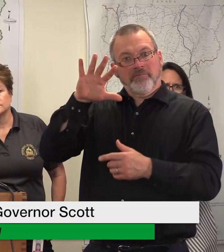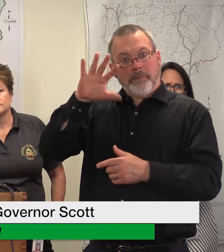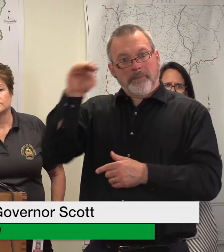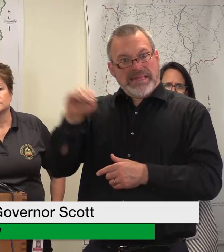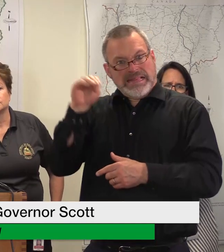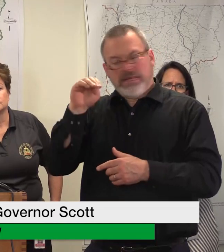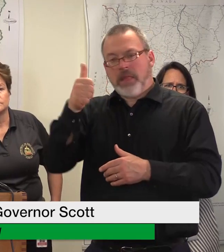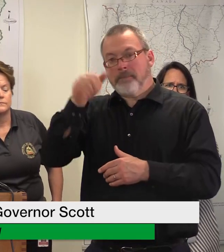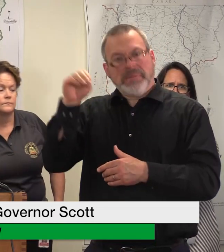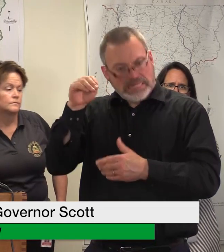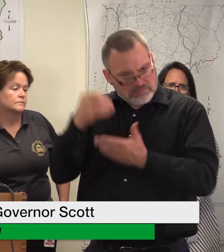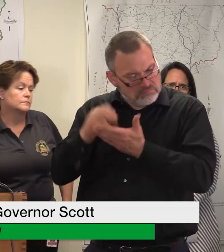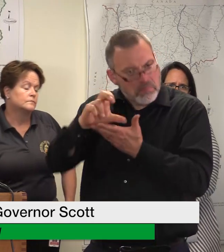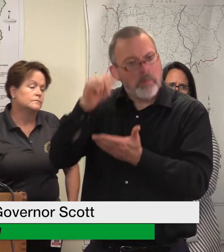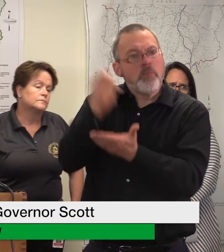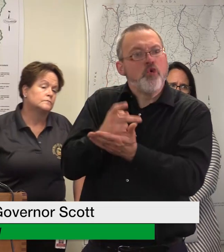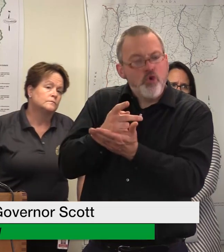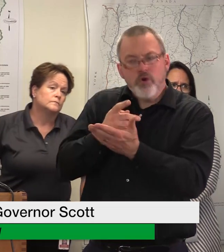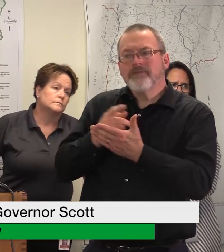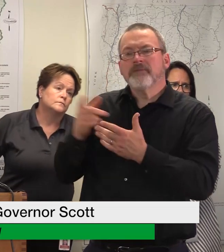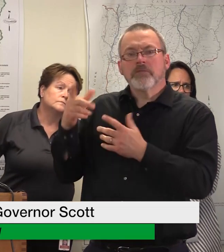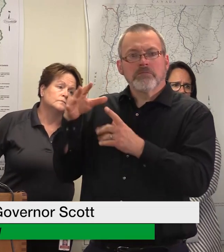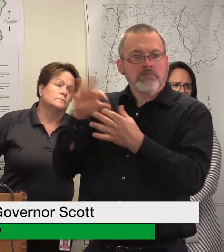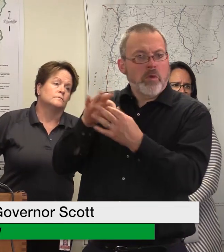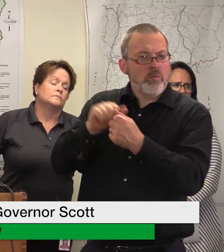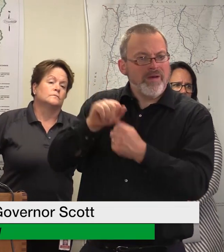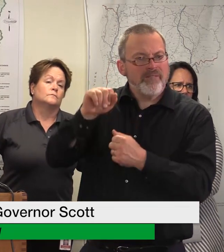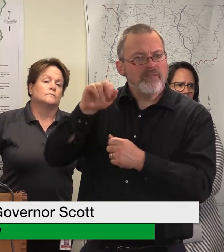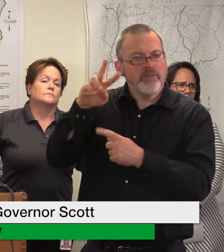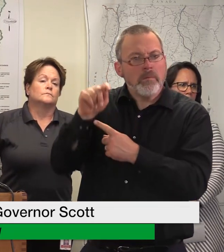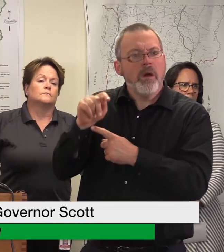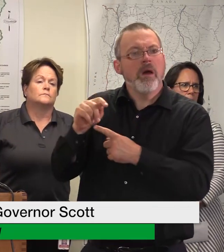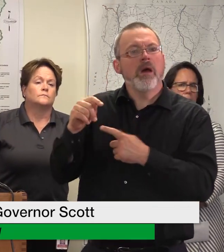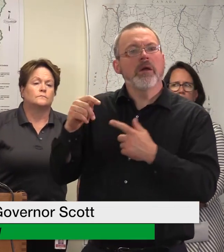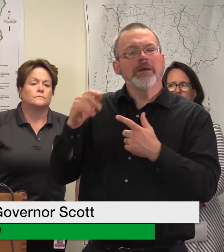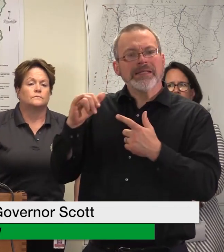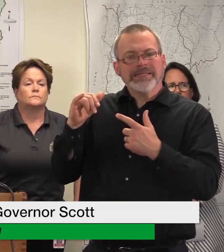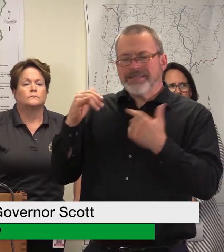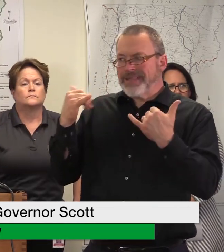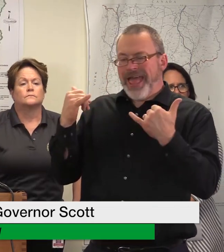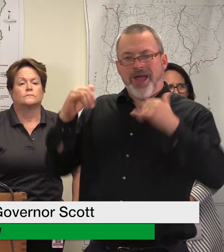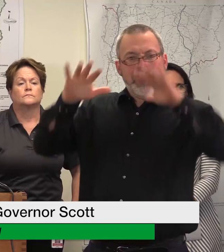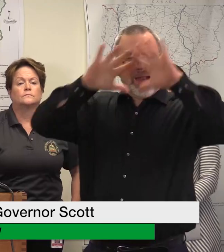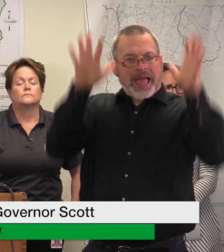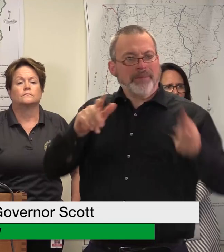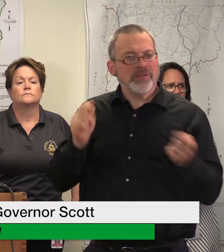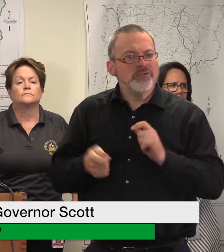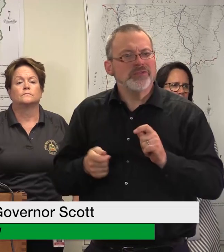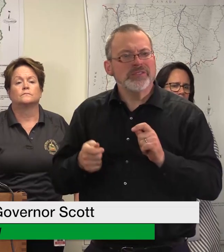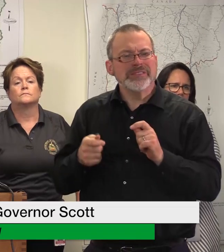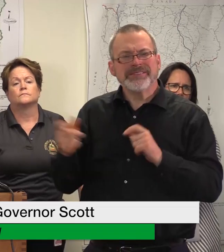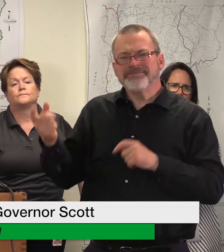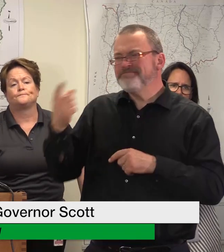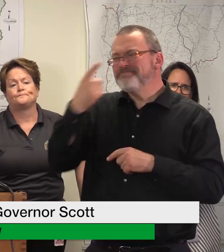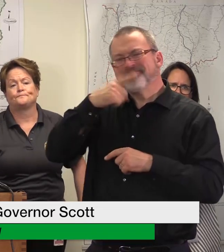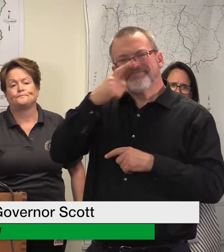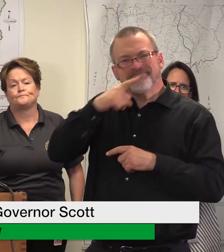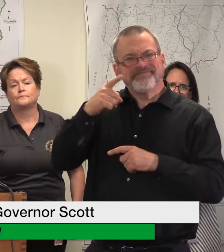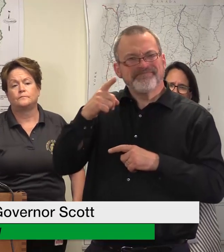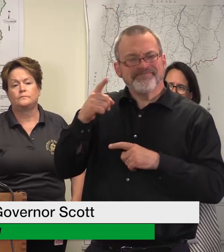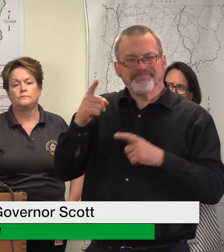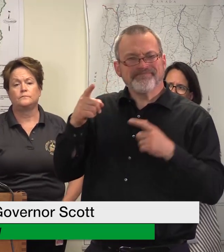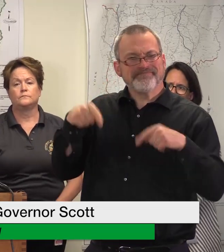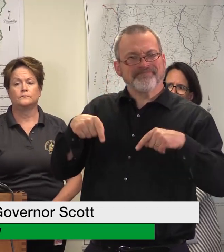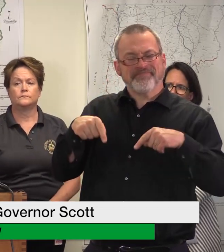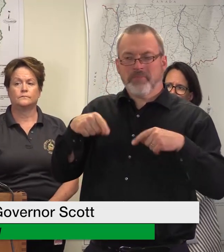to that approval, as well as you've talked about climate change impacting flooding before? Can you talk a bit about rebuilding through a more efficient